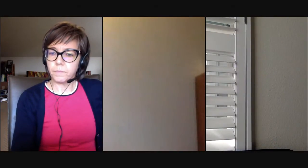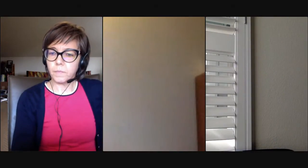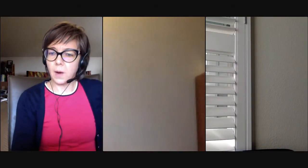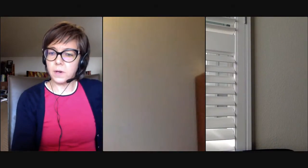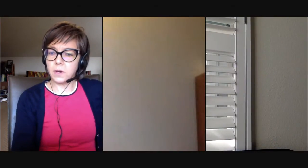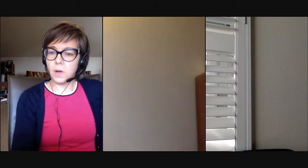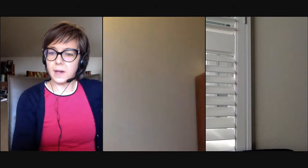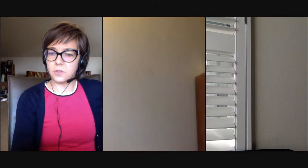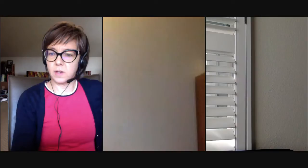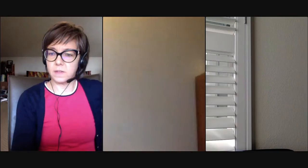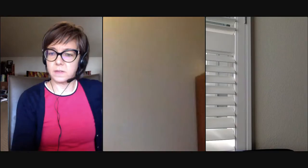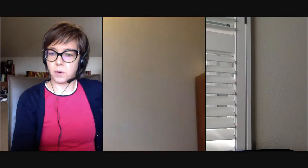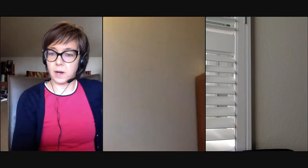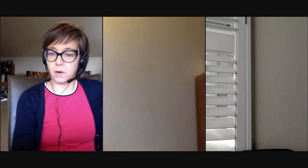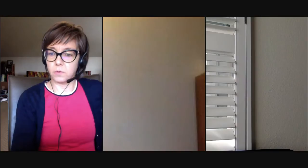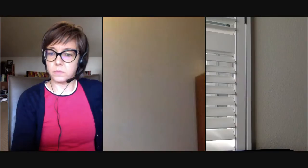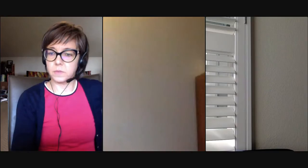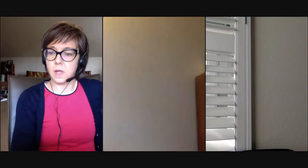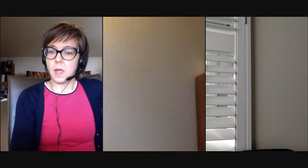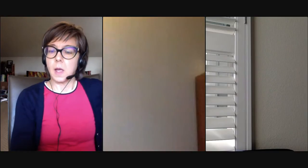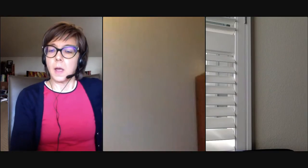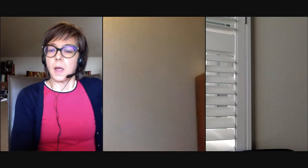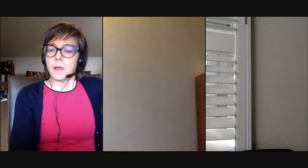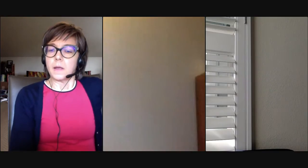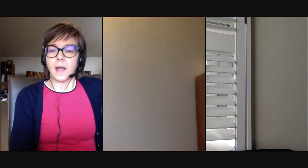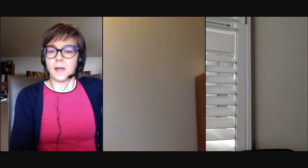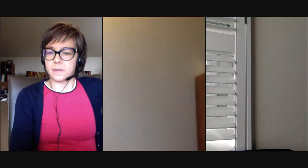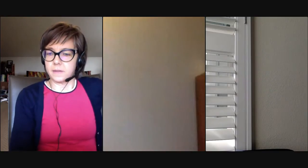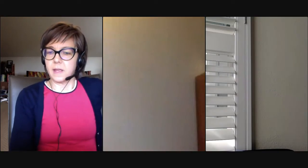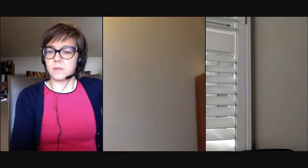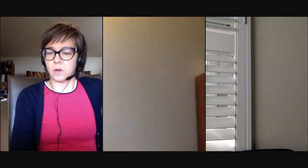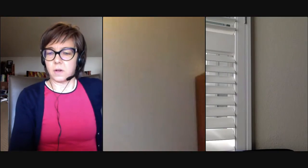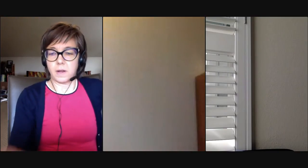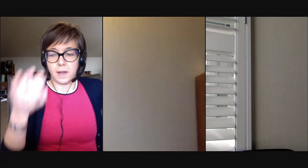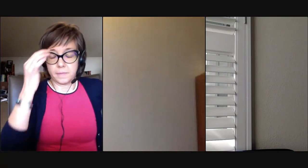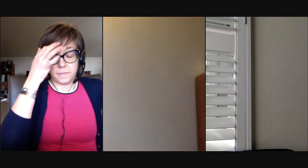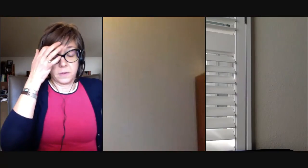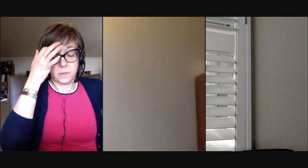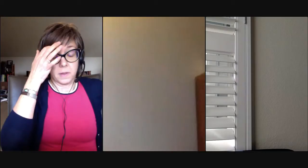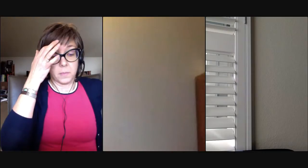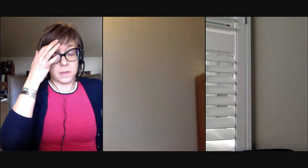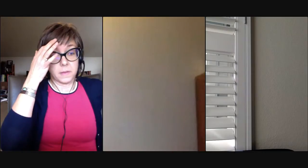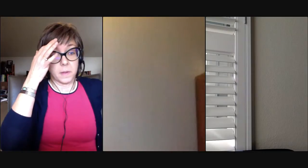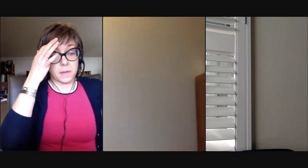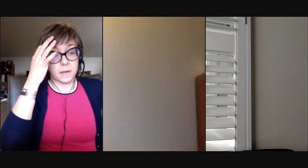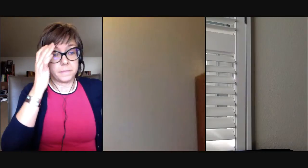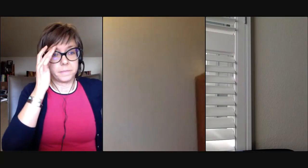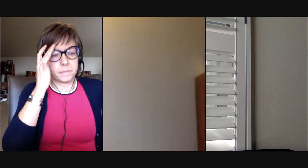I want to go ahead and try these breakout rooms. Yeah, thank you, Dawn. It took me a little bit to think about that. There's a